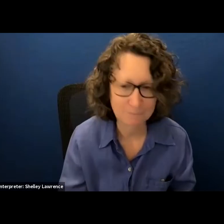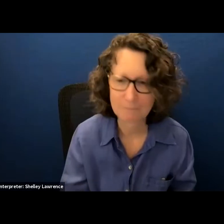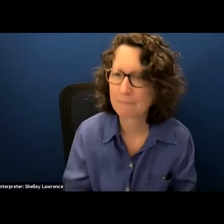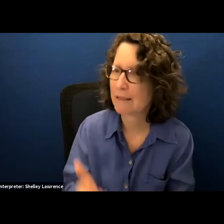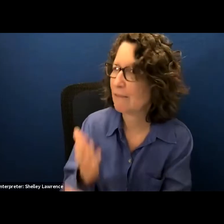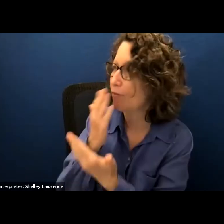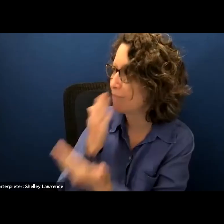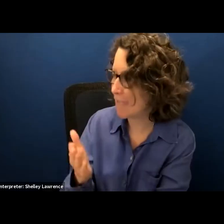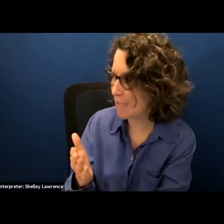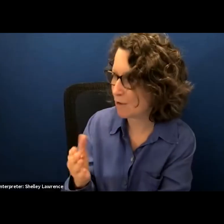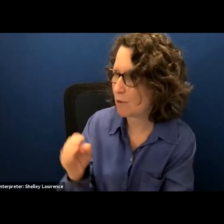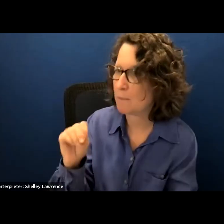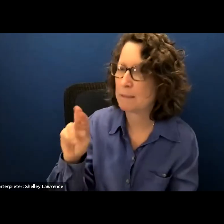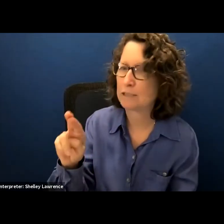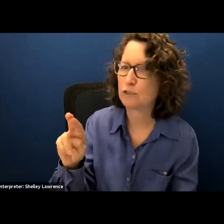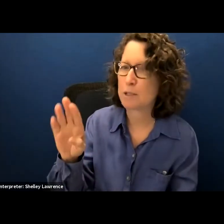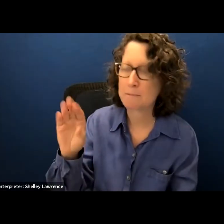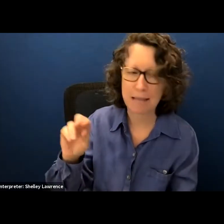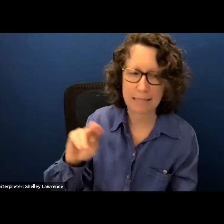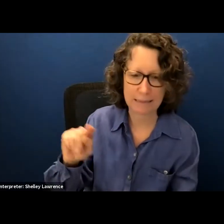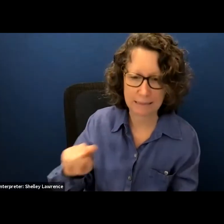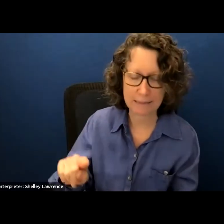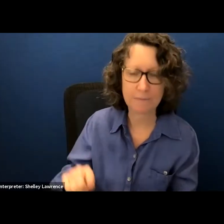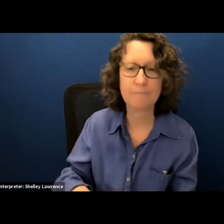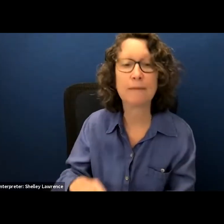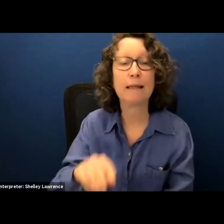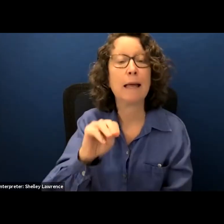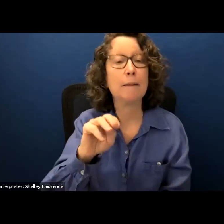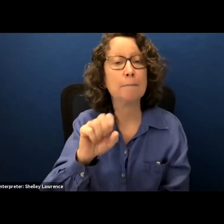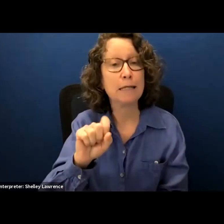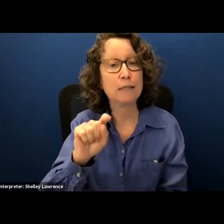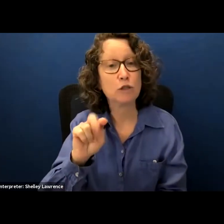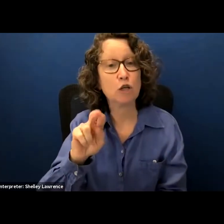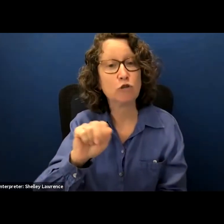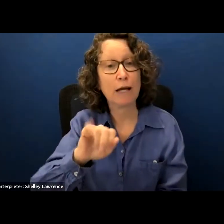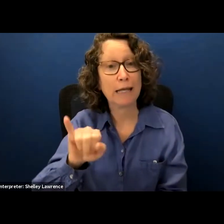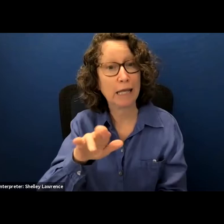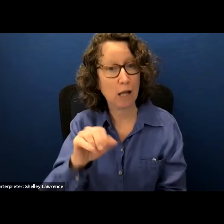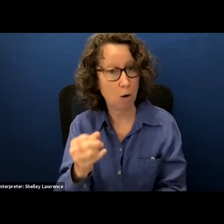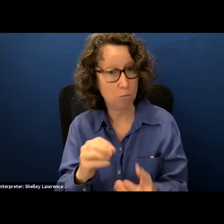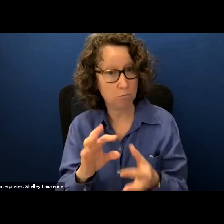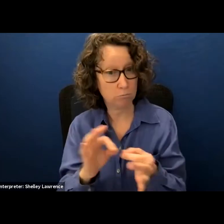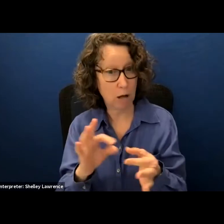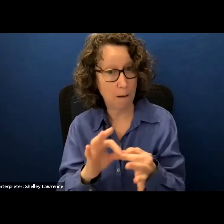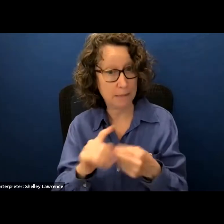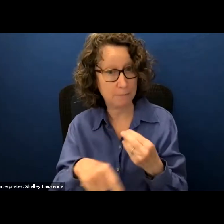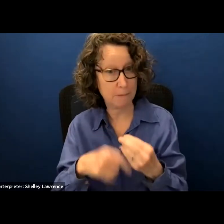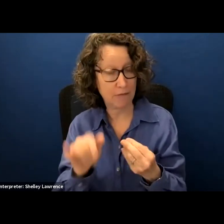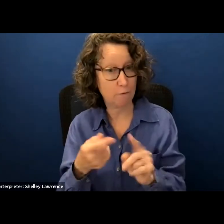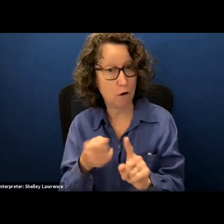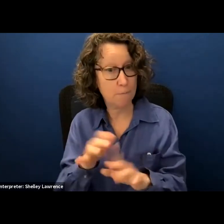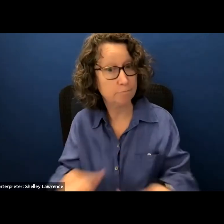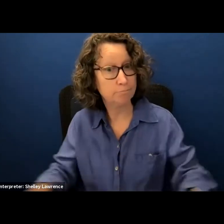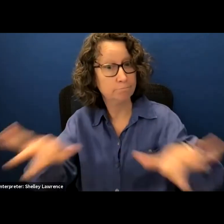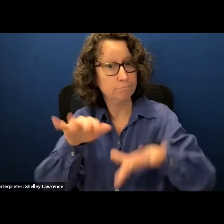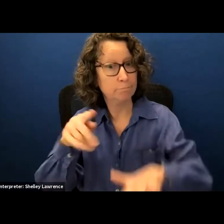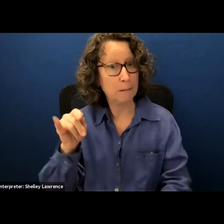Thank you so much, Mr. Vance. And Ms. Trujillo, do we have any public comments on this item?